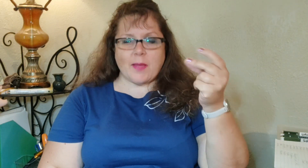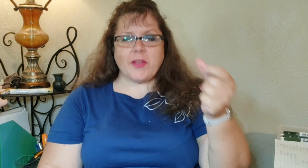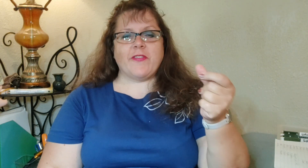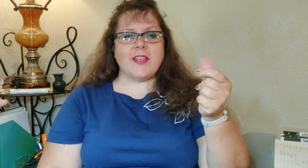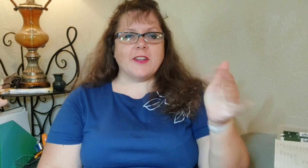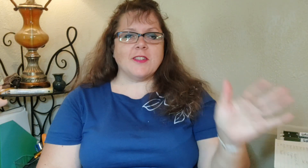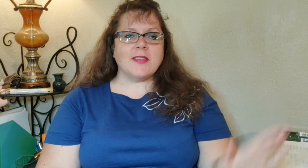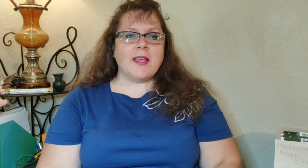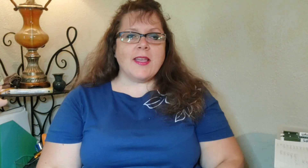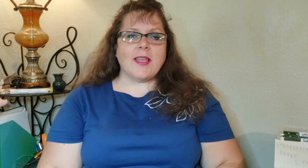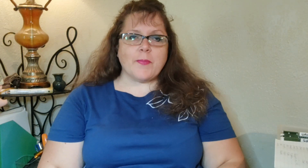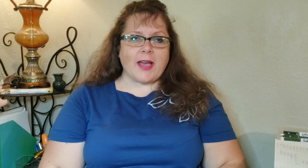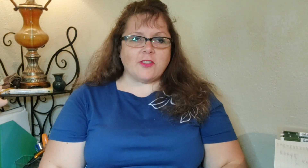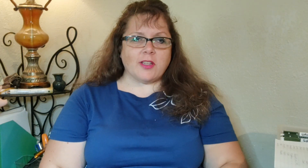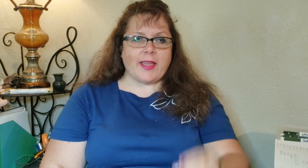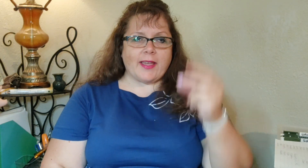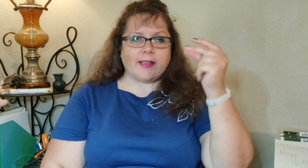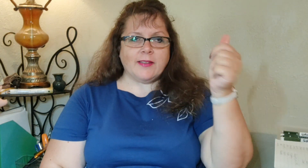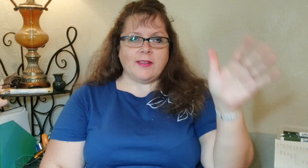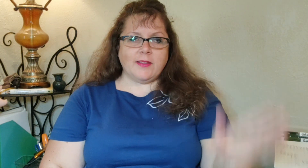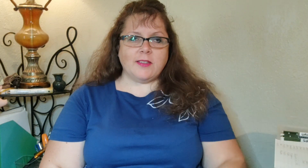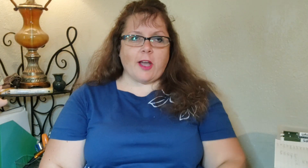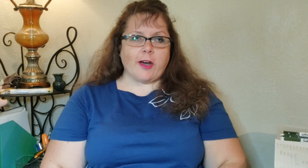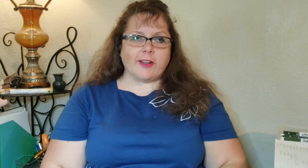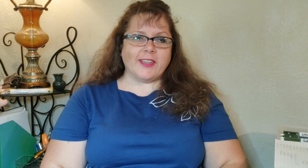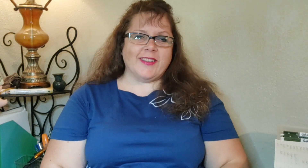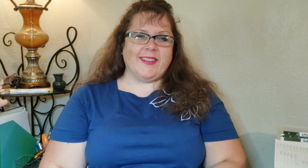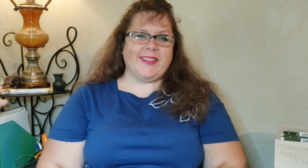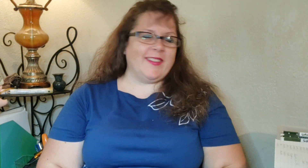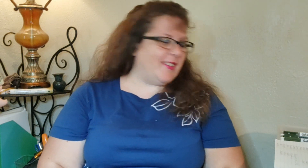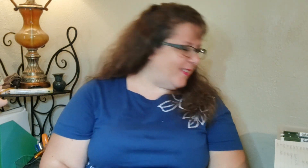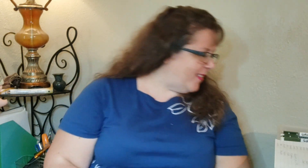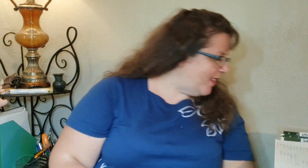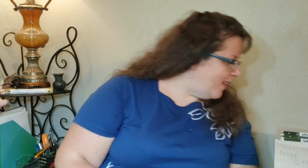your fingers and pat your leg. Dog.